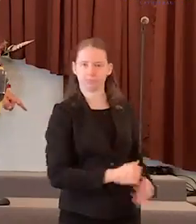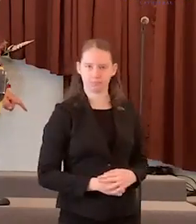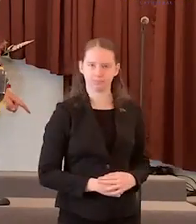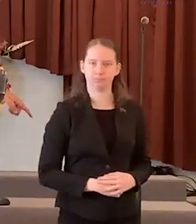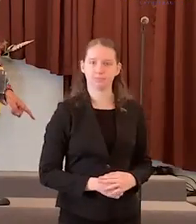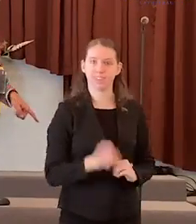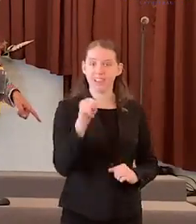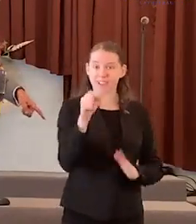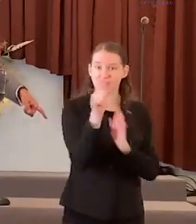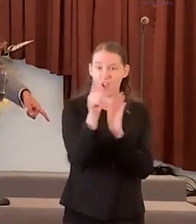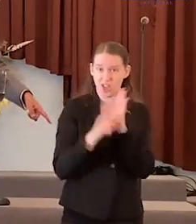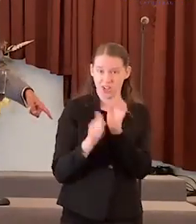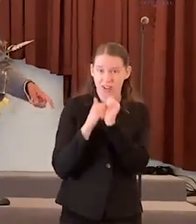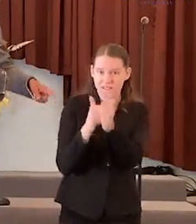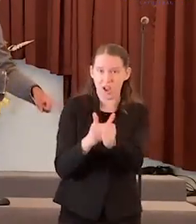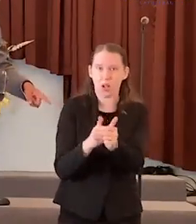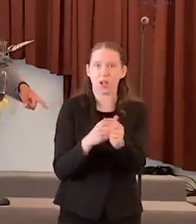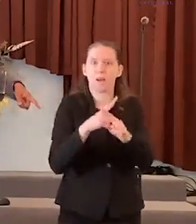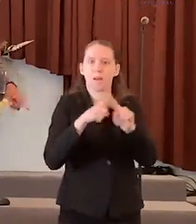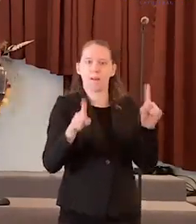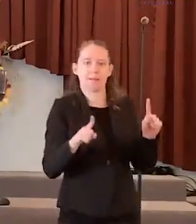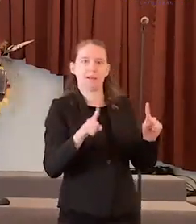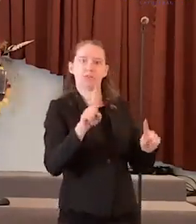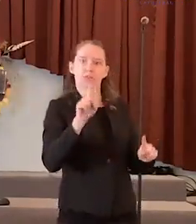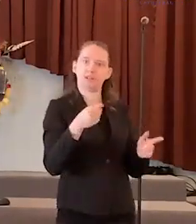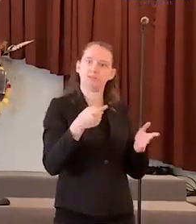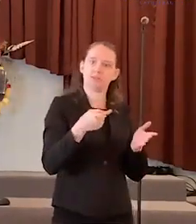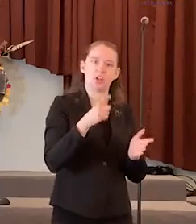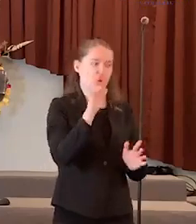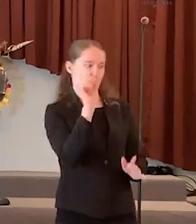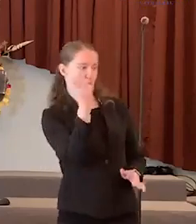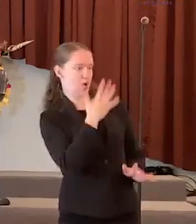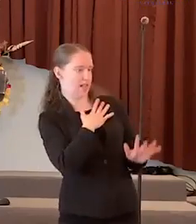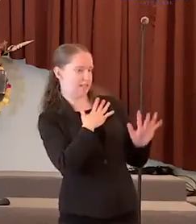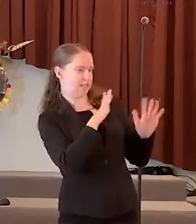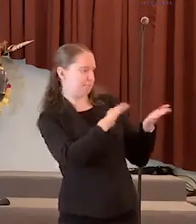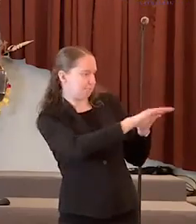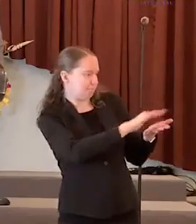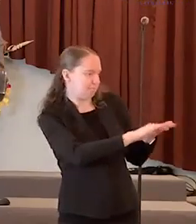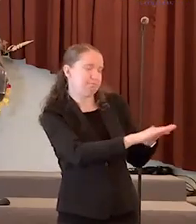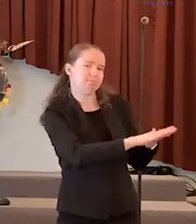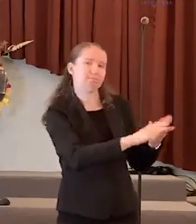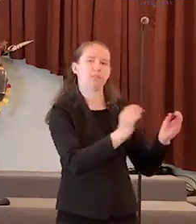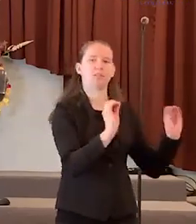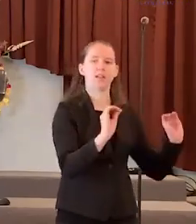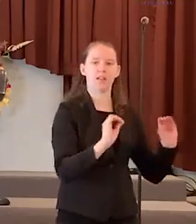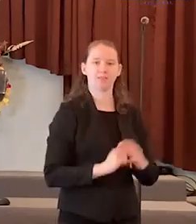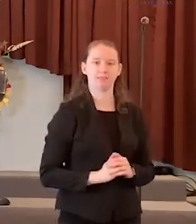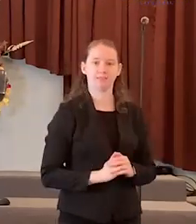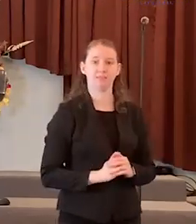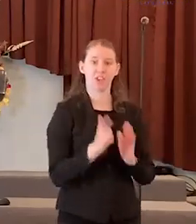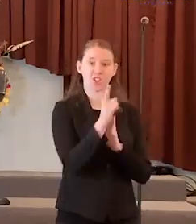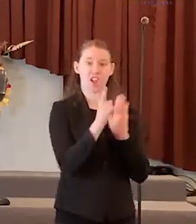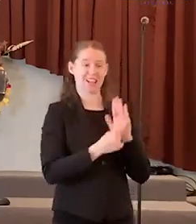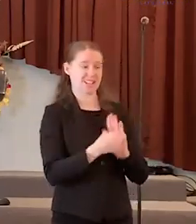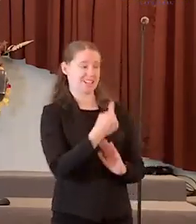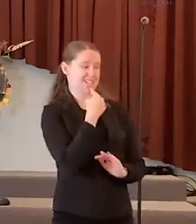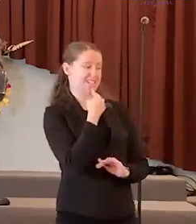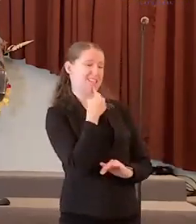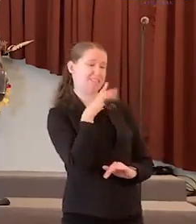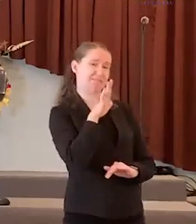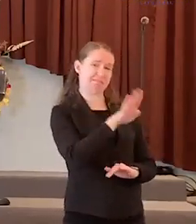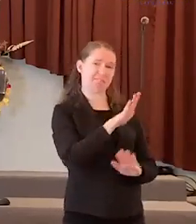following the law, but not giving any grace to those that needed it. The law says he's dead by